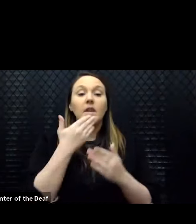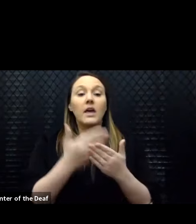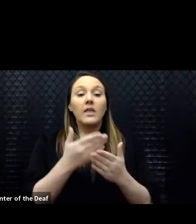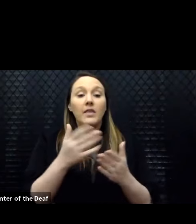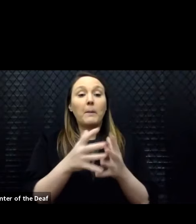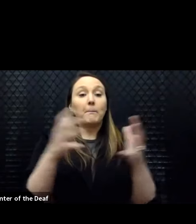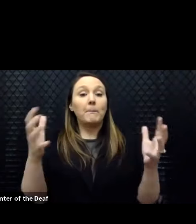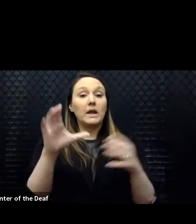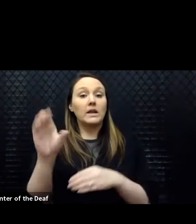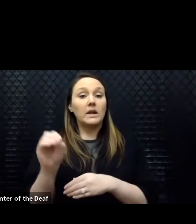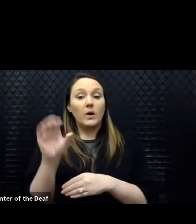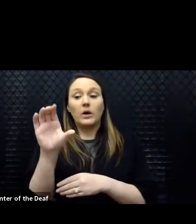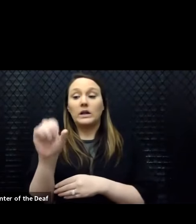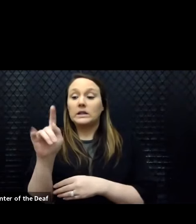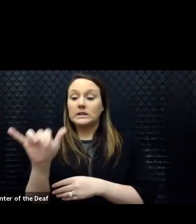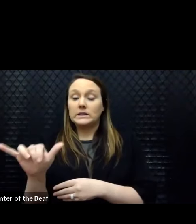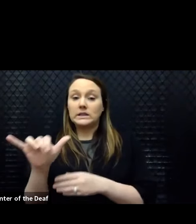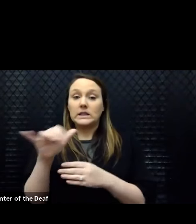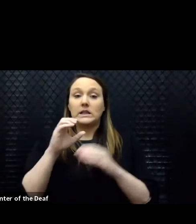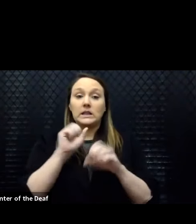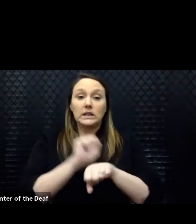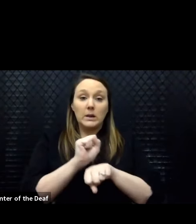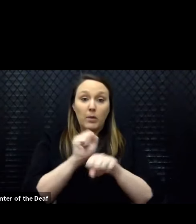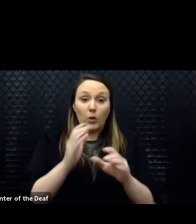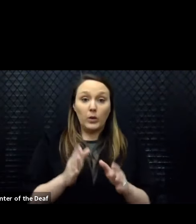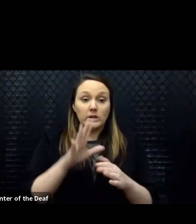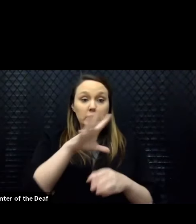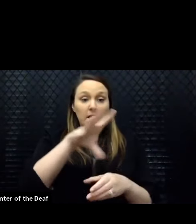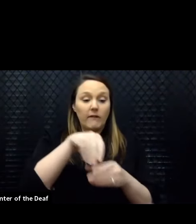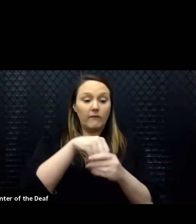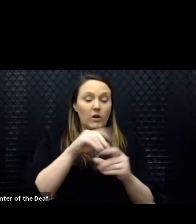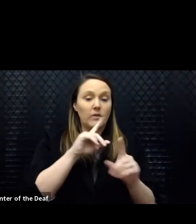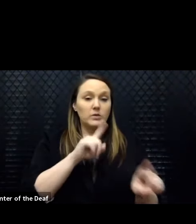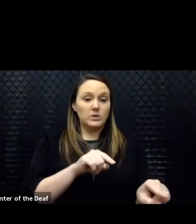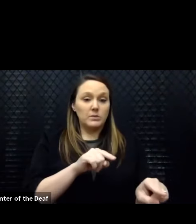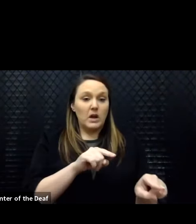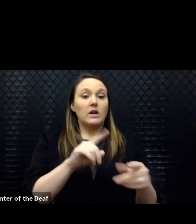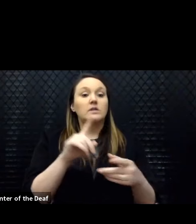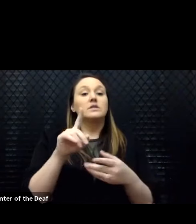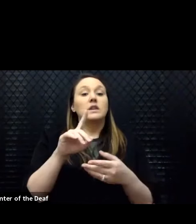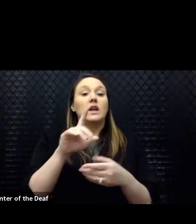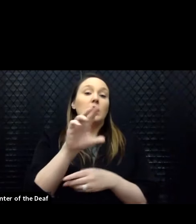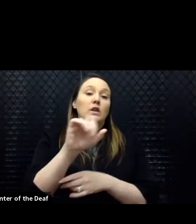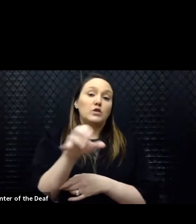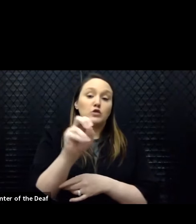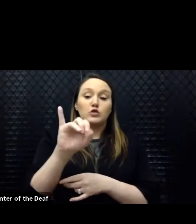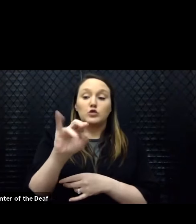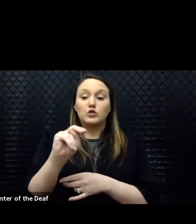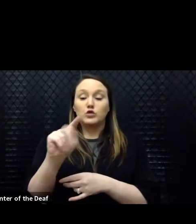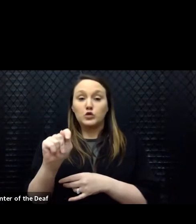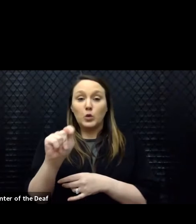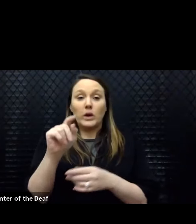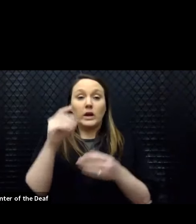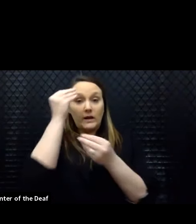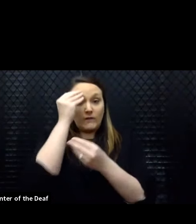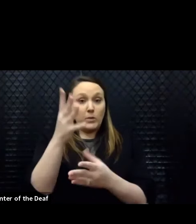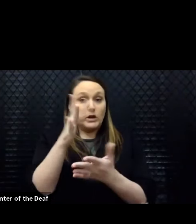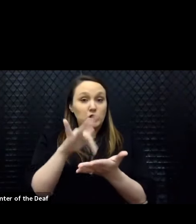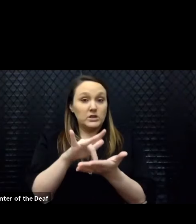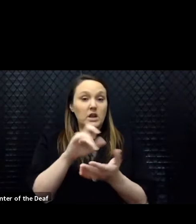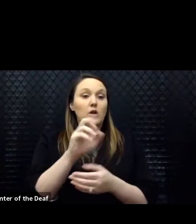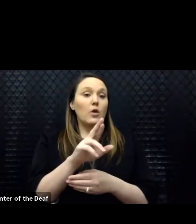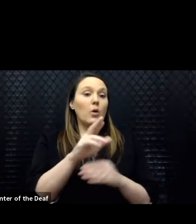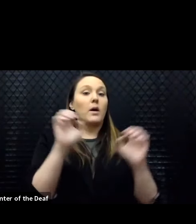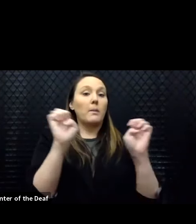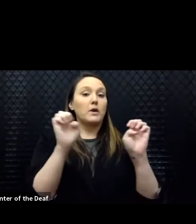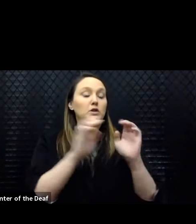city employees who are involved in the response, either in the Joint Information Center or the Emergency Operations Center. This includes